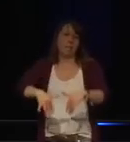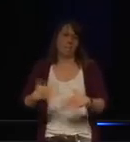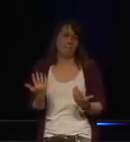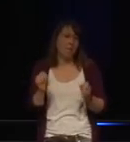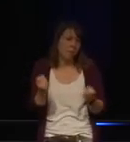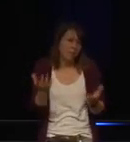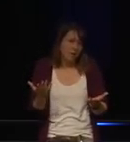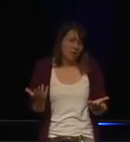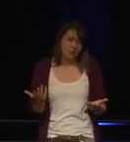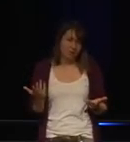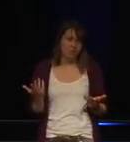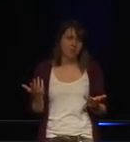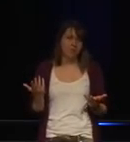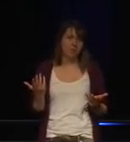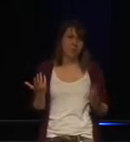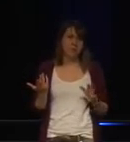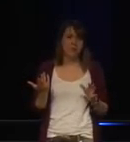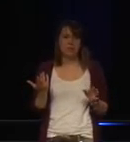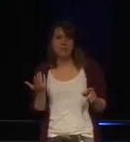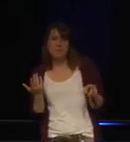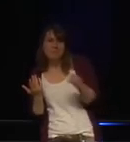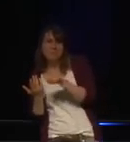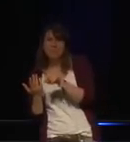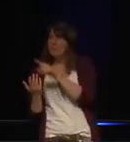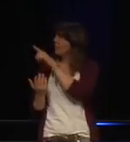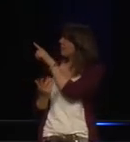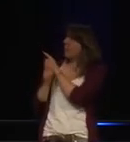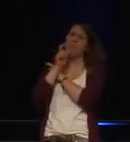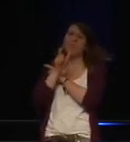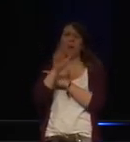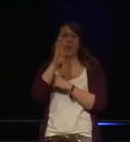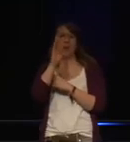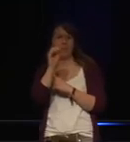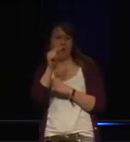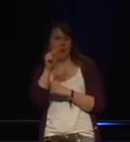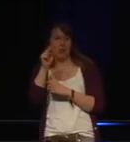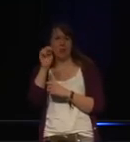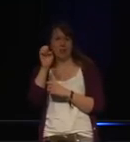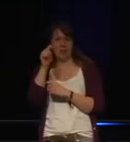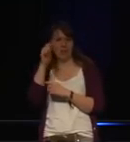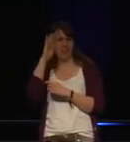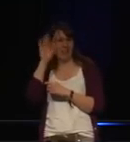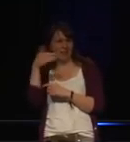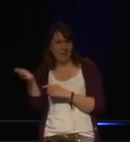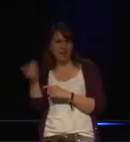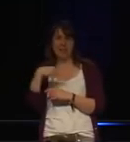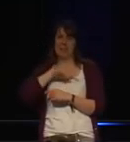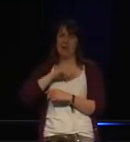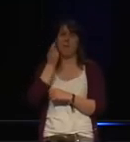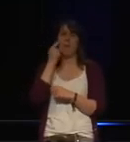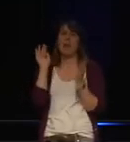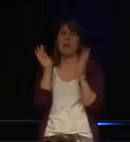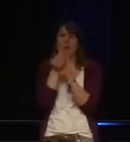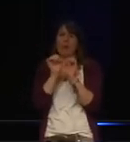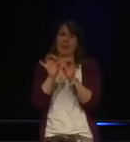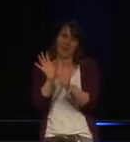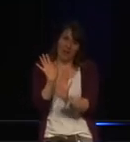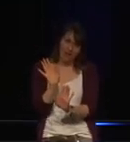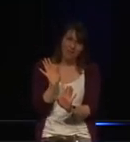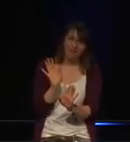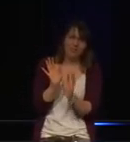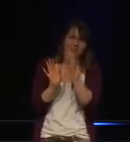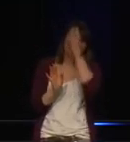For those who are not familiar with the terms, I made a really, really, really short explanation so